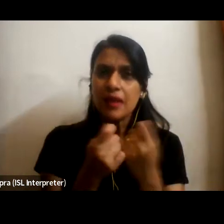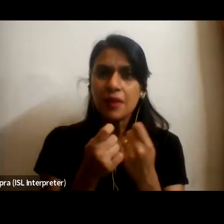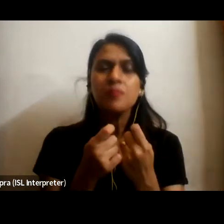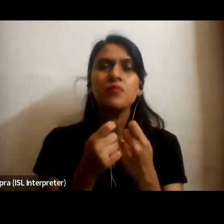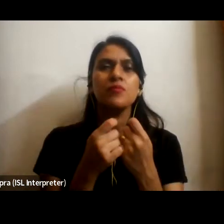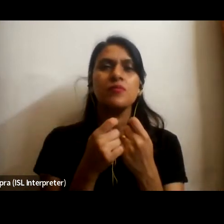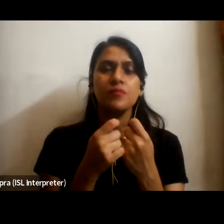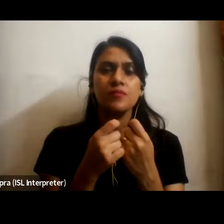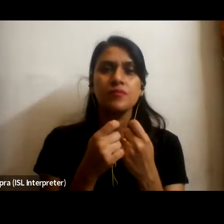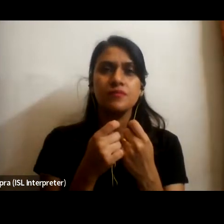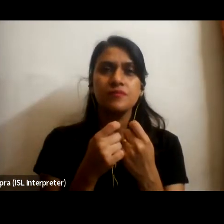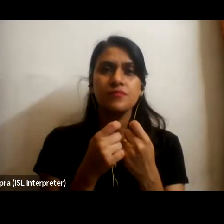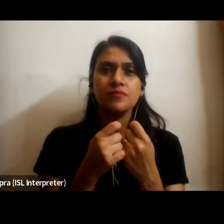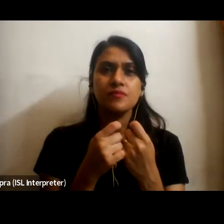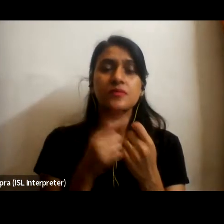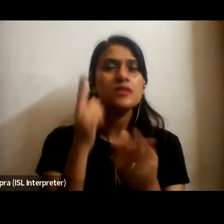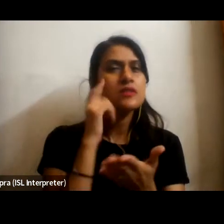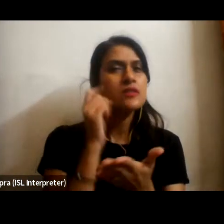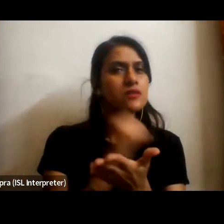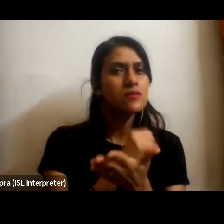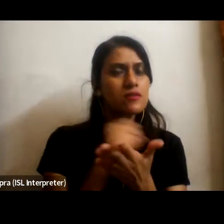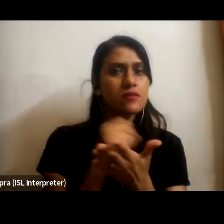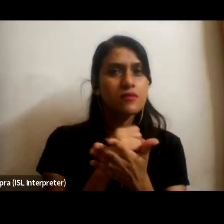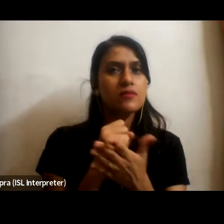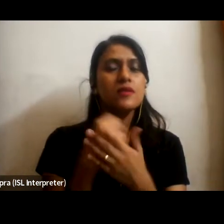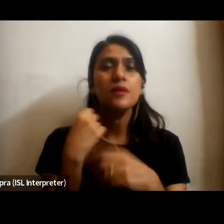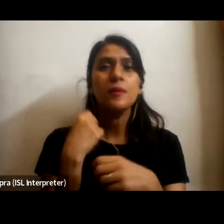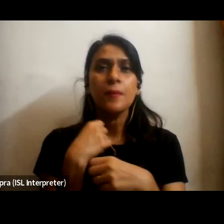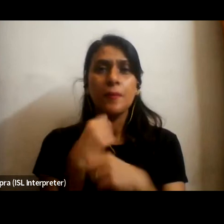therefore creates the conditions for